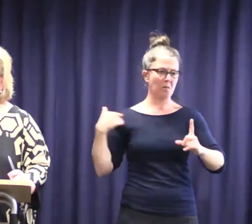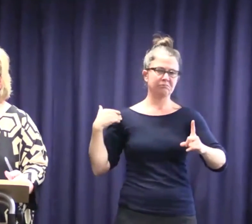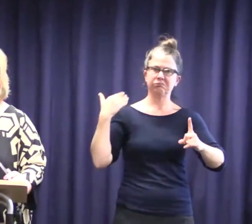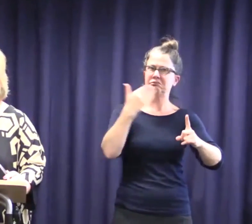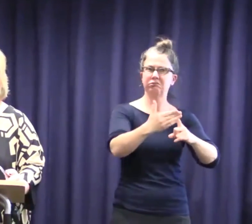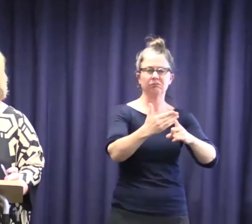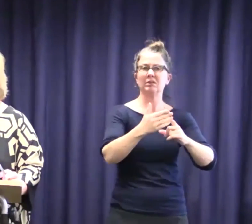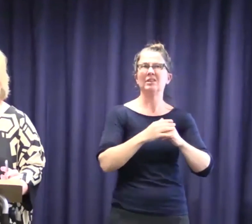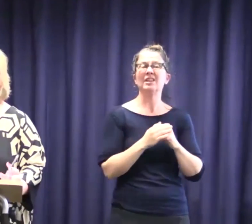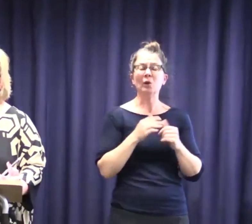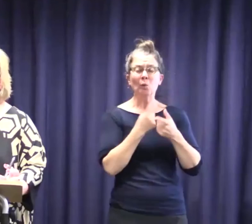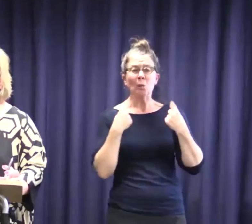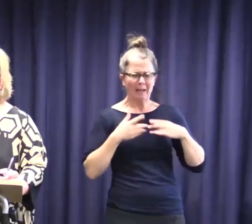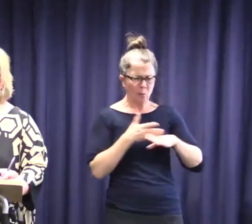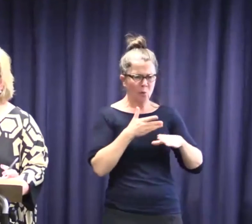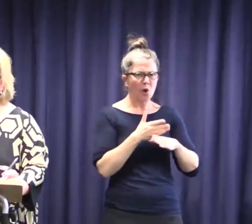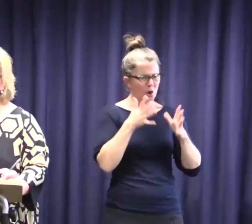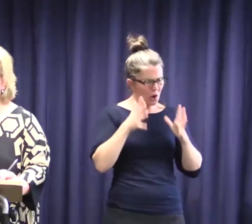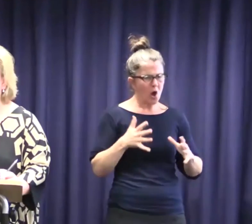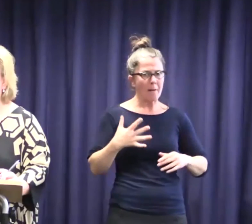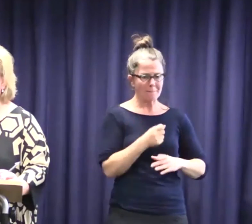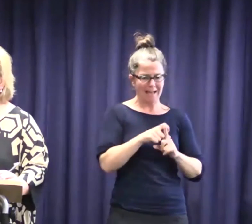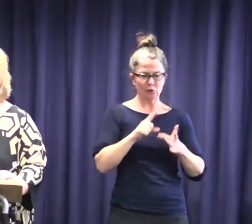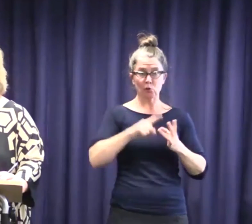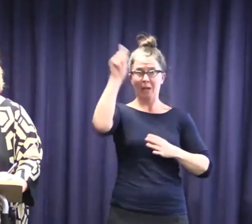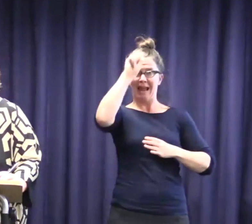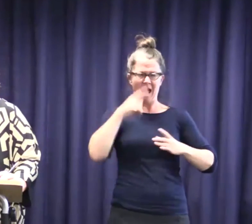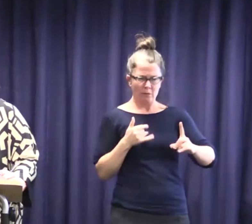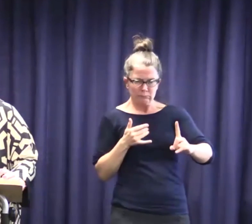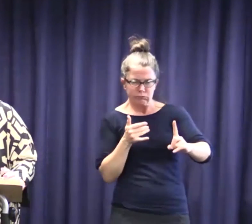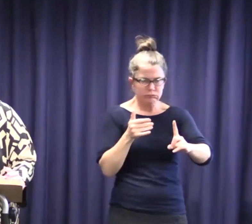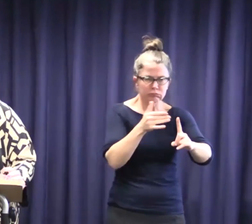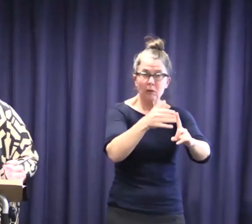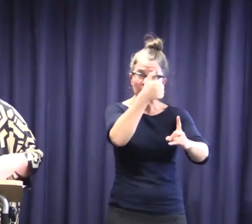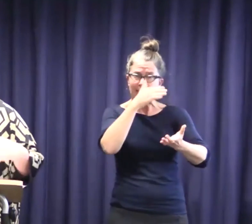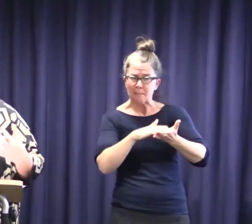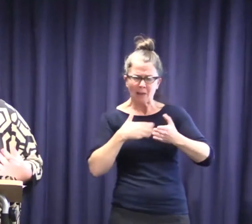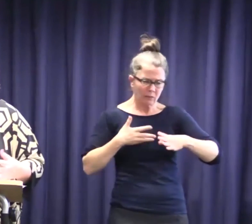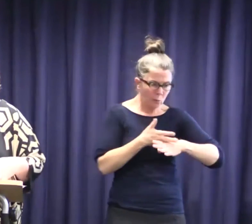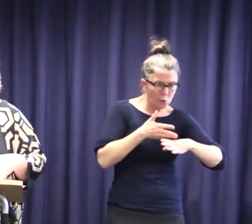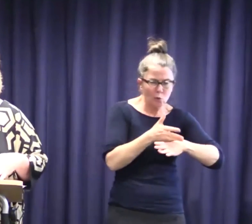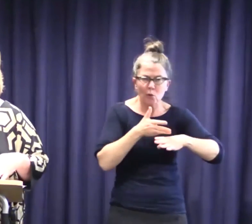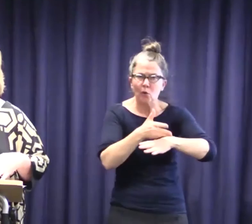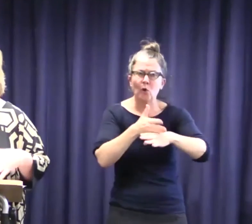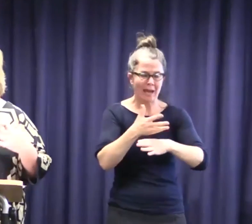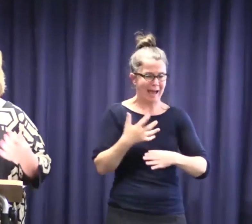And obviously we've got a lot of work to do between now and December to keep...